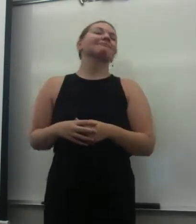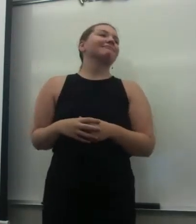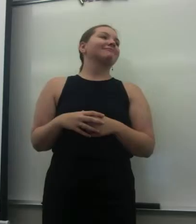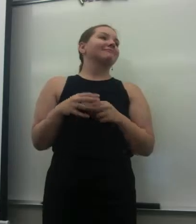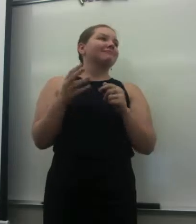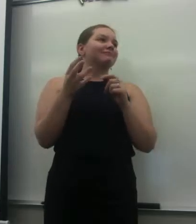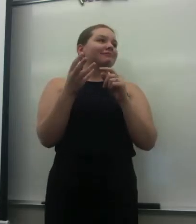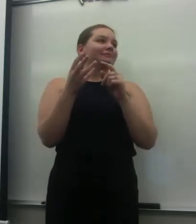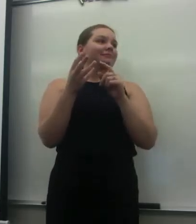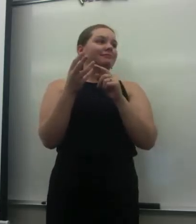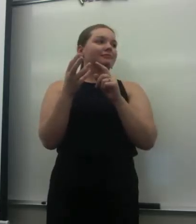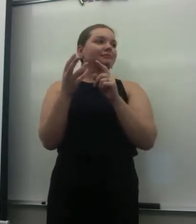jail or prison,